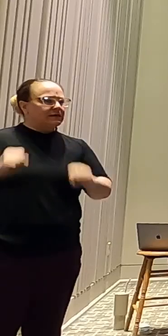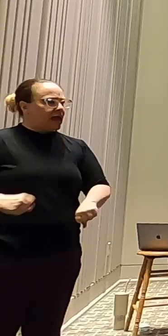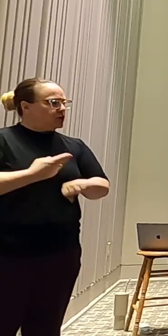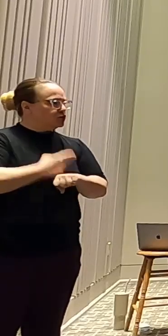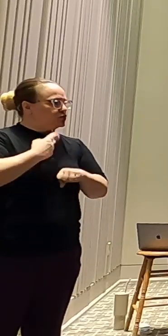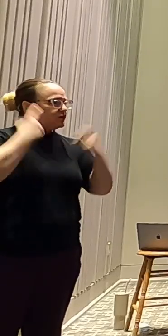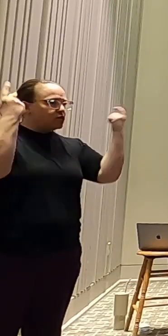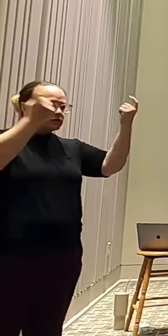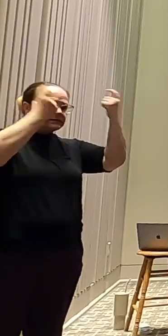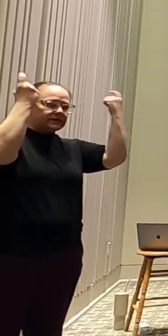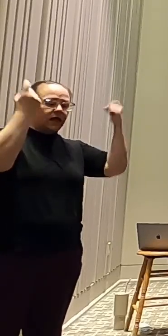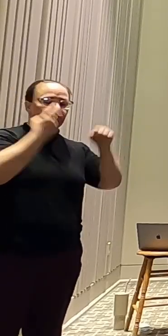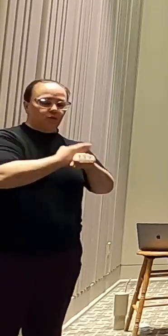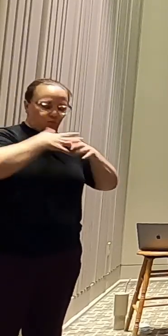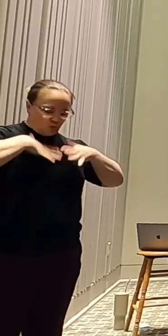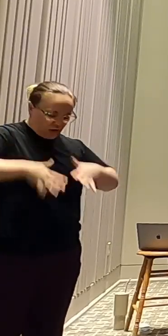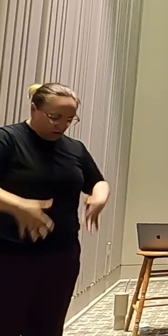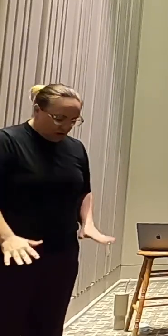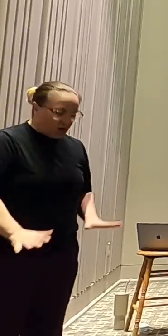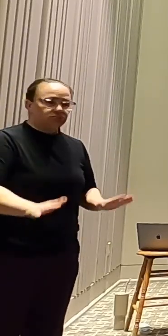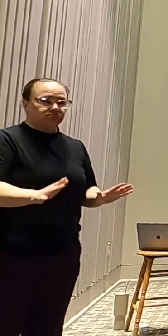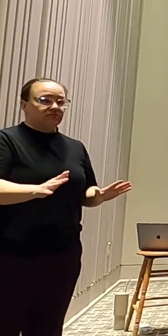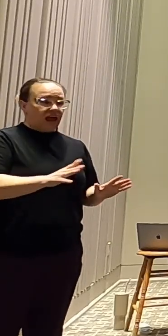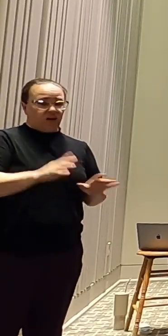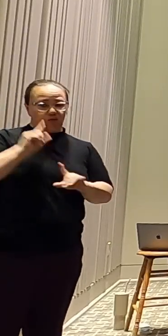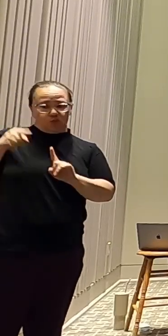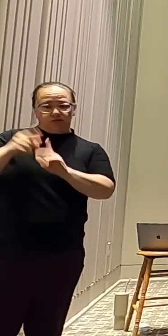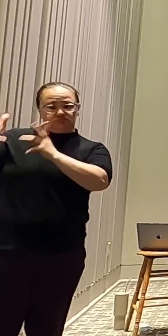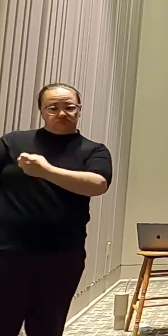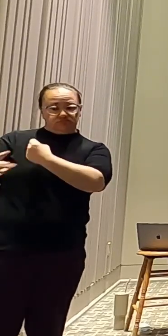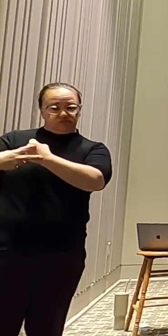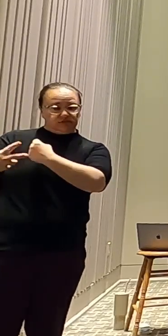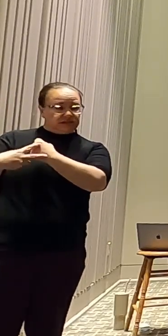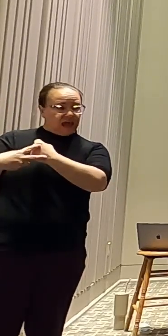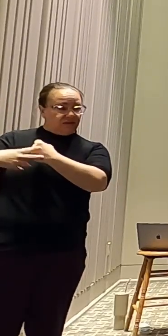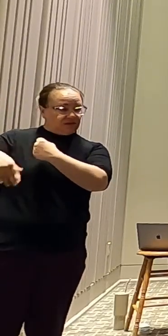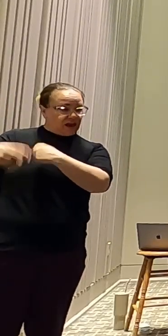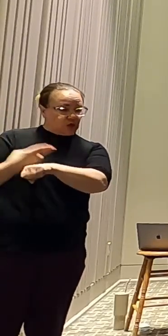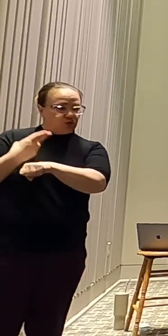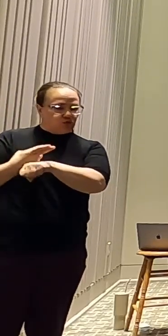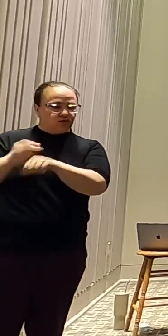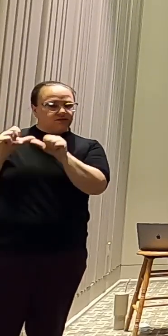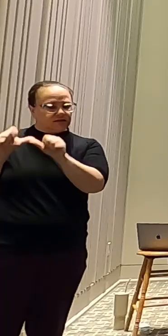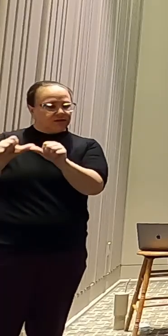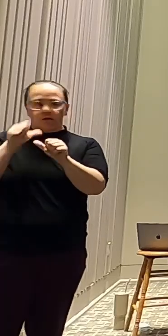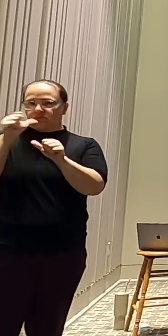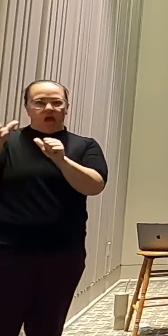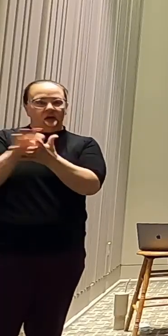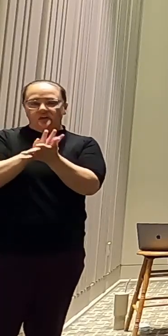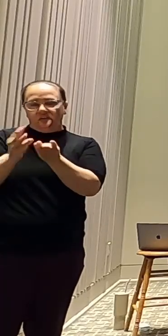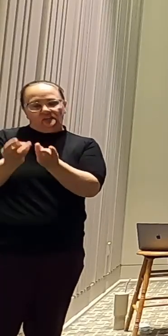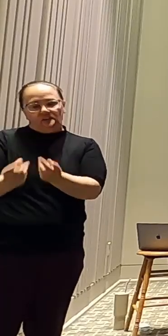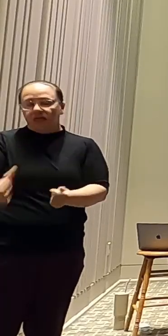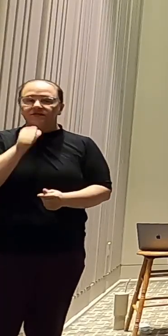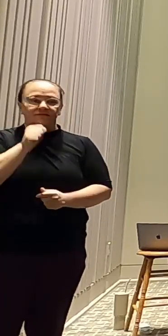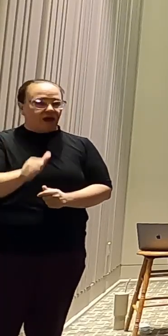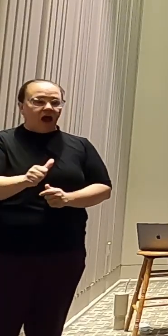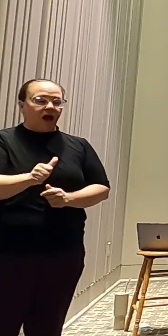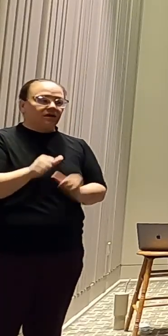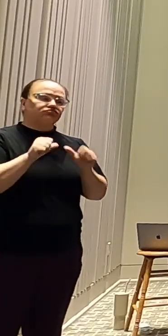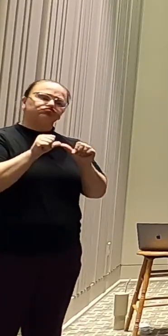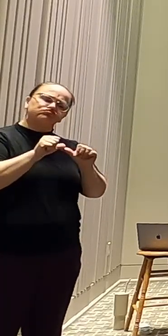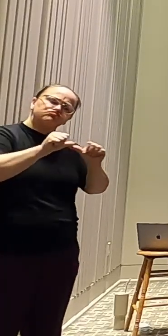ceremony, worn, as well as being stored when not being used. So in addition to these practical reasons, red cedar also holds